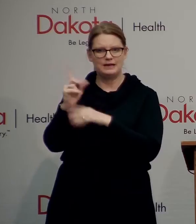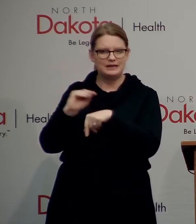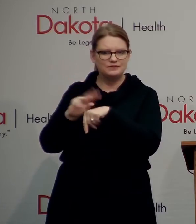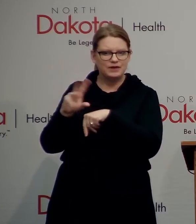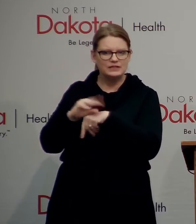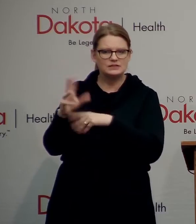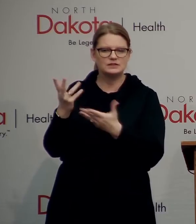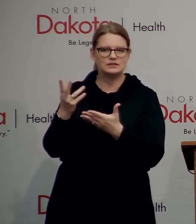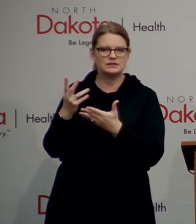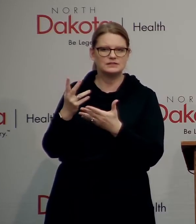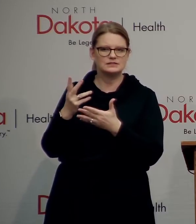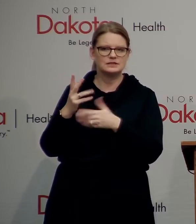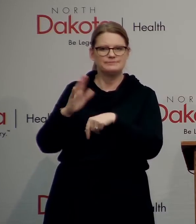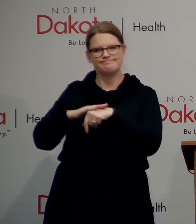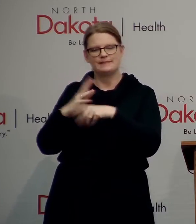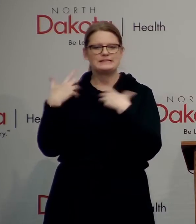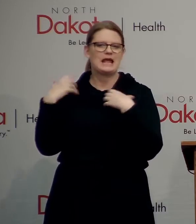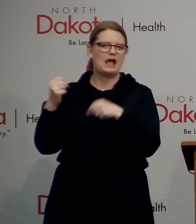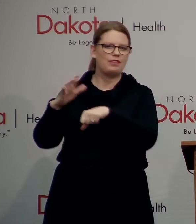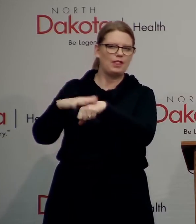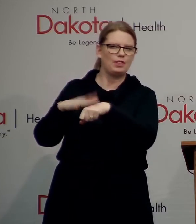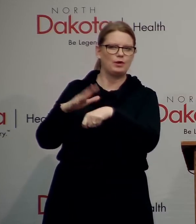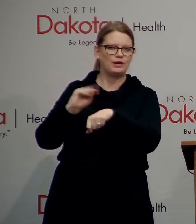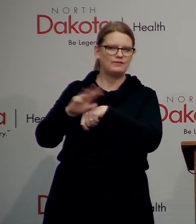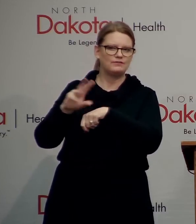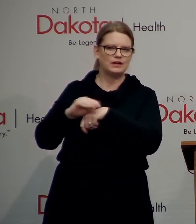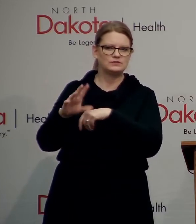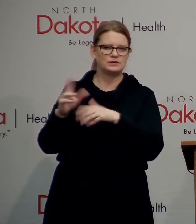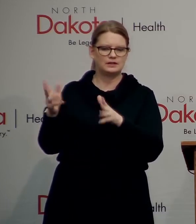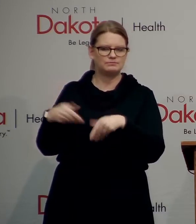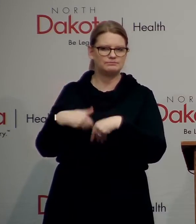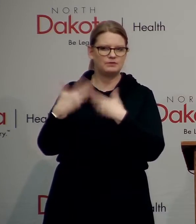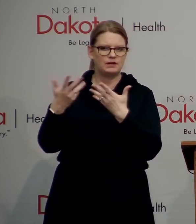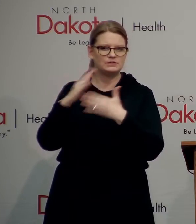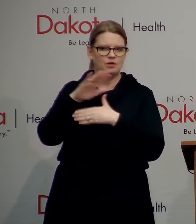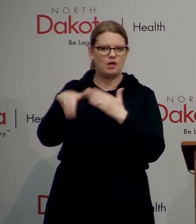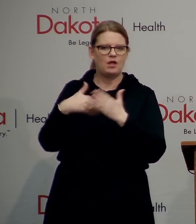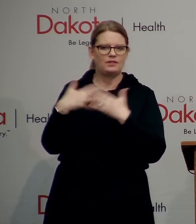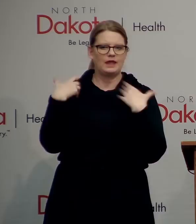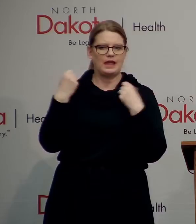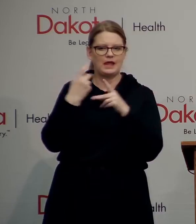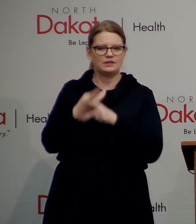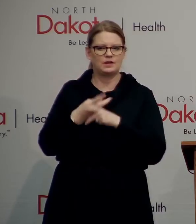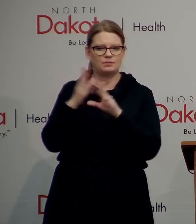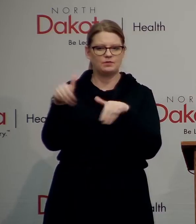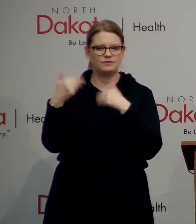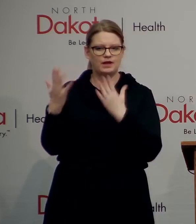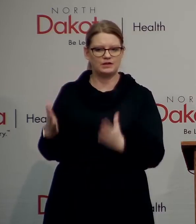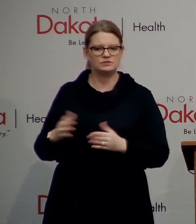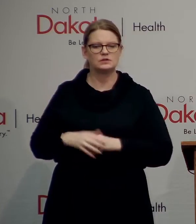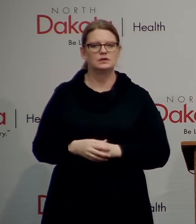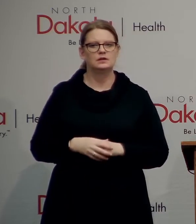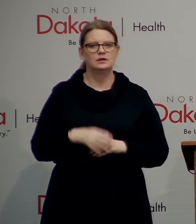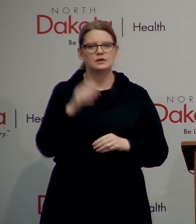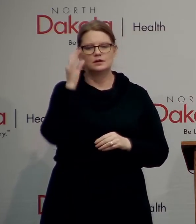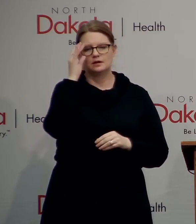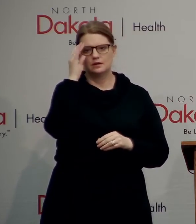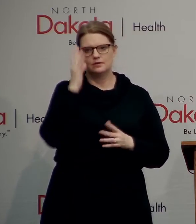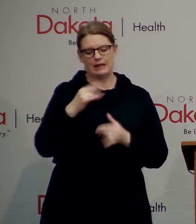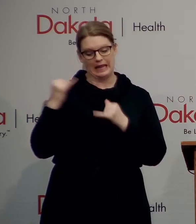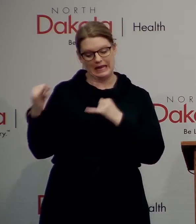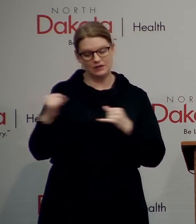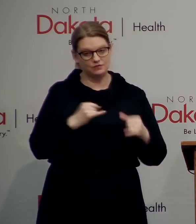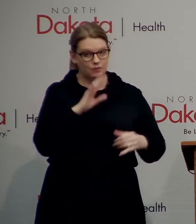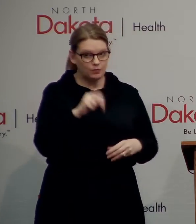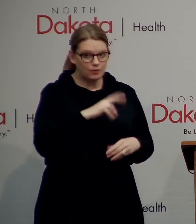health alert advisory that goes out to our healthcare providers. Individuals from the North Dakota